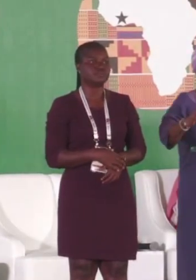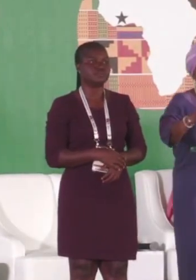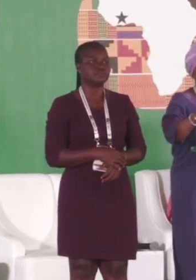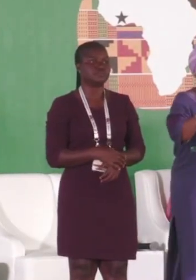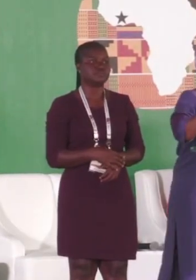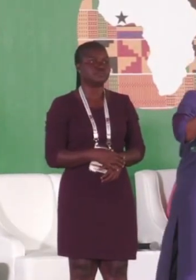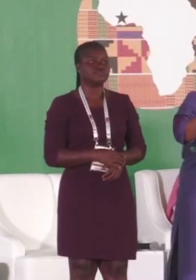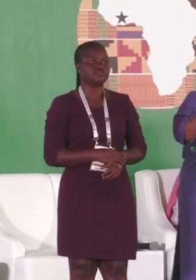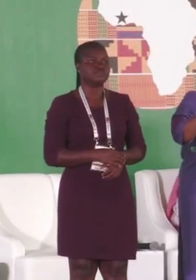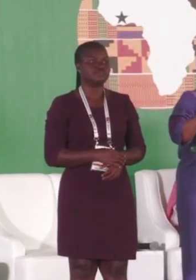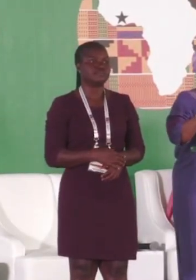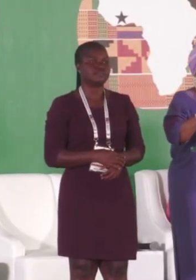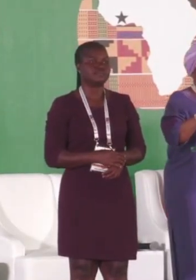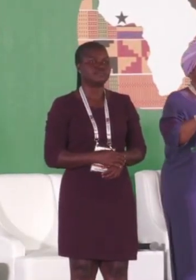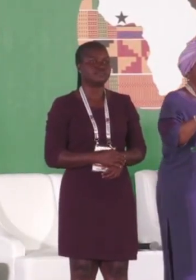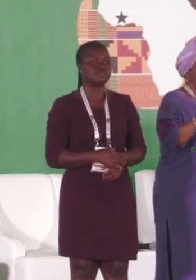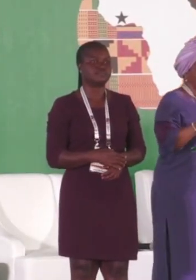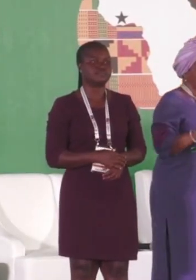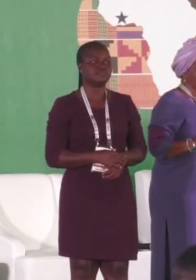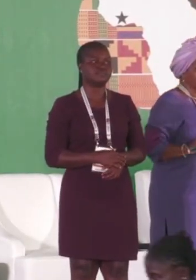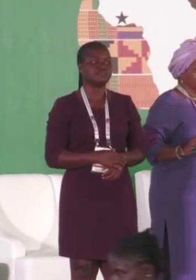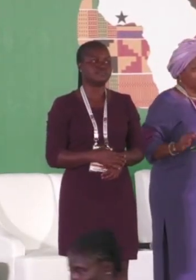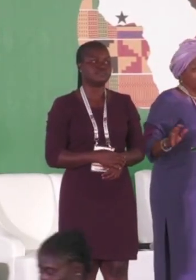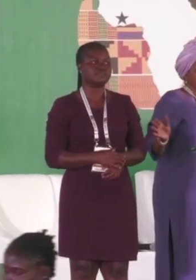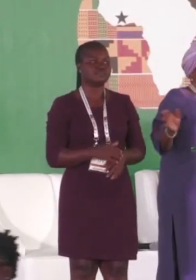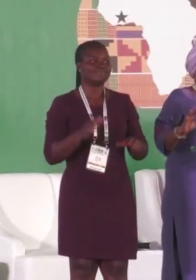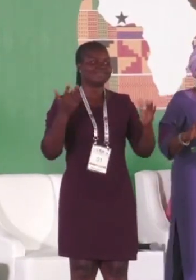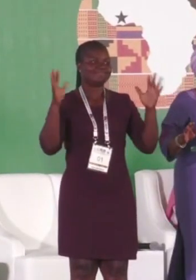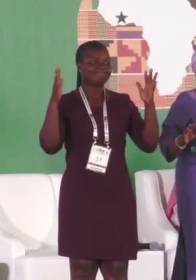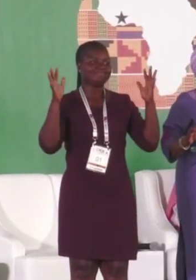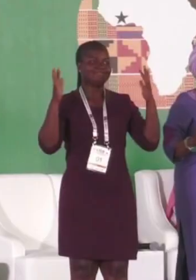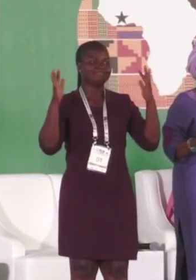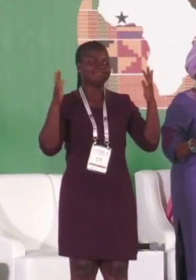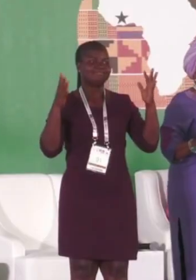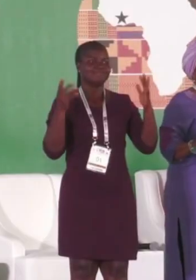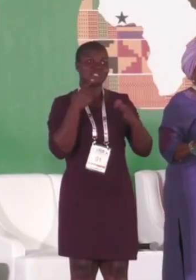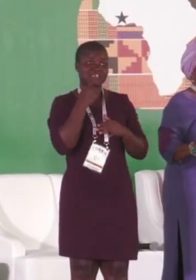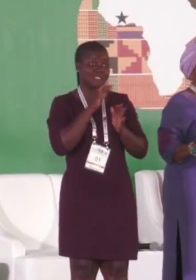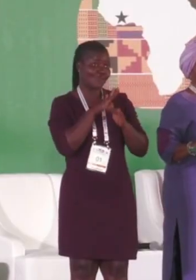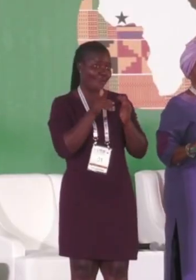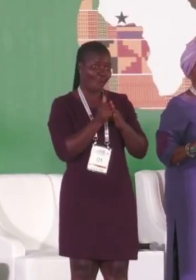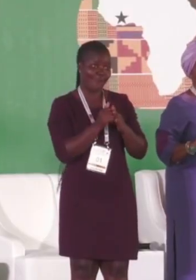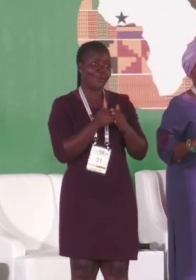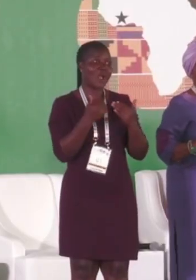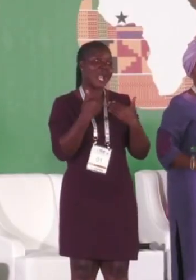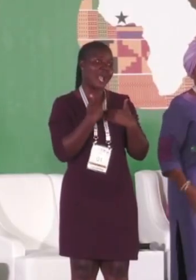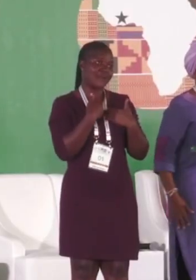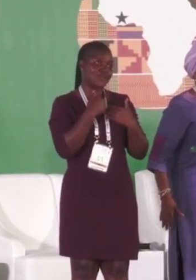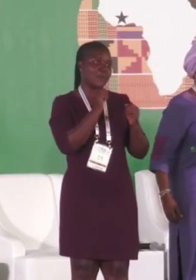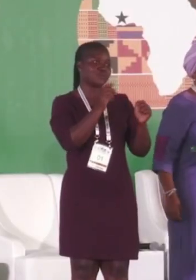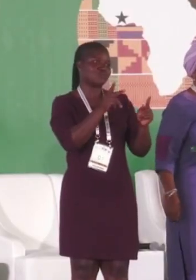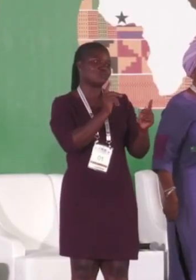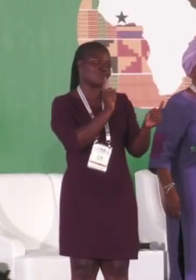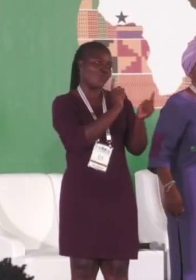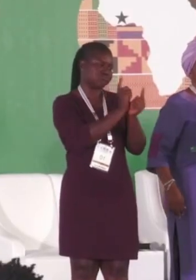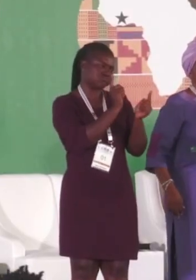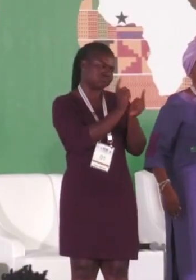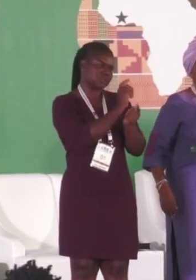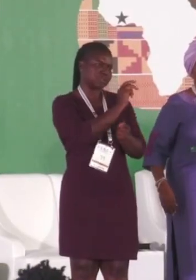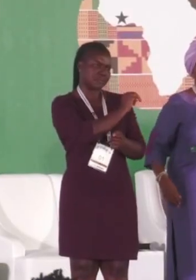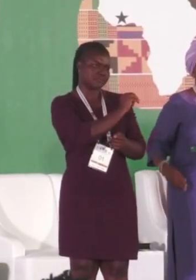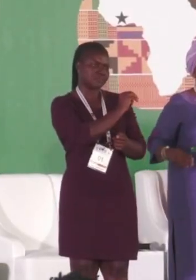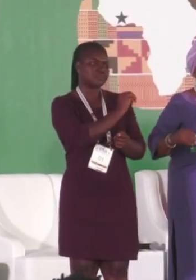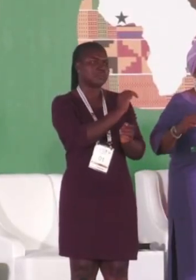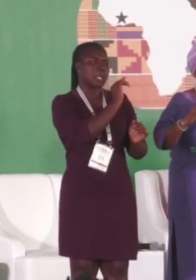Oh. Okay. Give them a hand. I think they said it all, but you also have a chance to meet them individually.